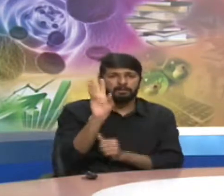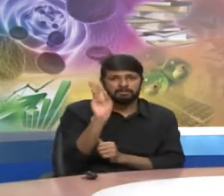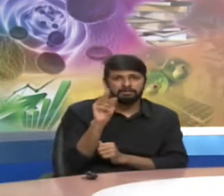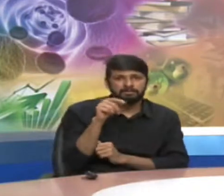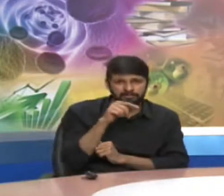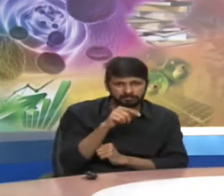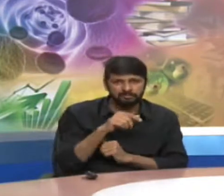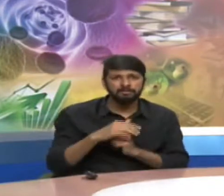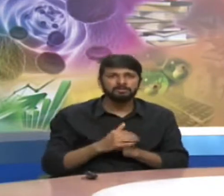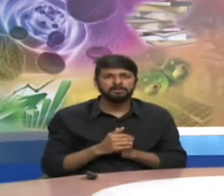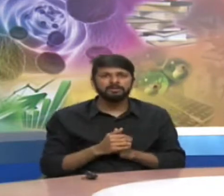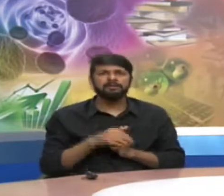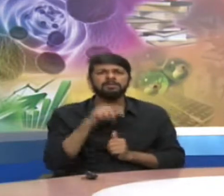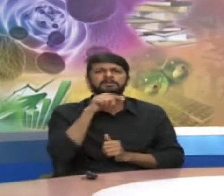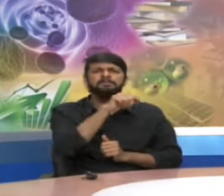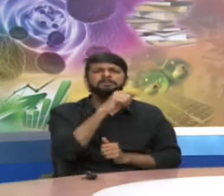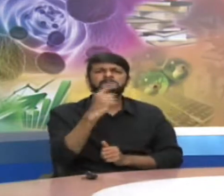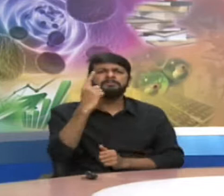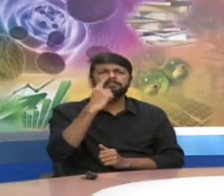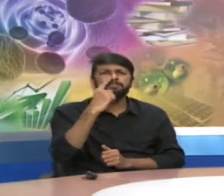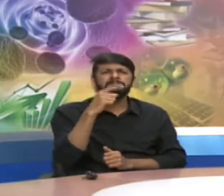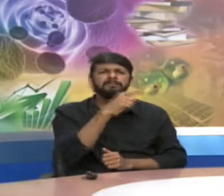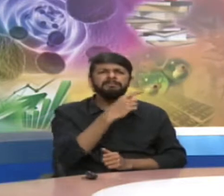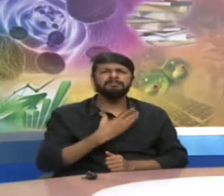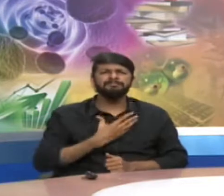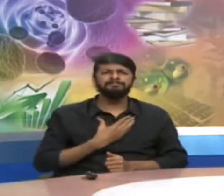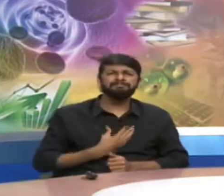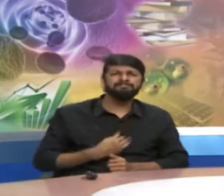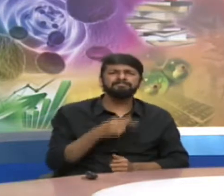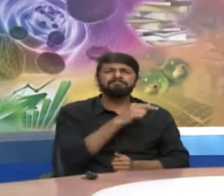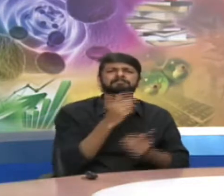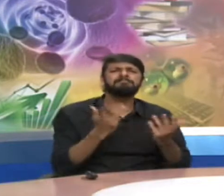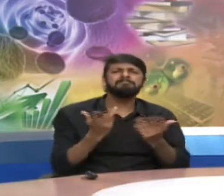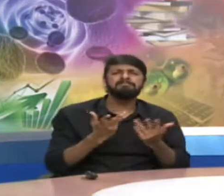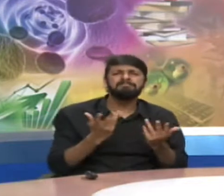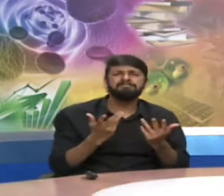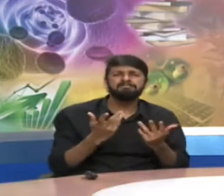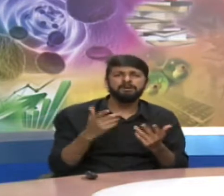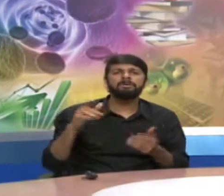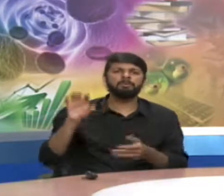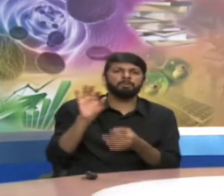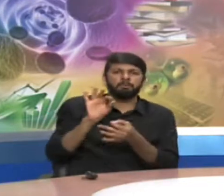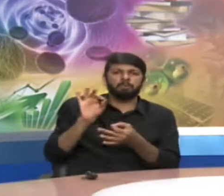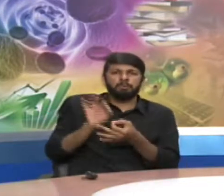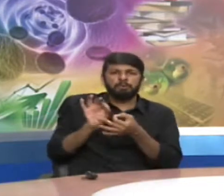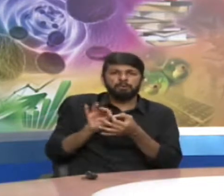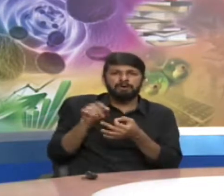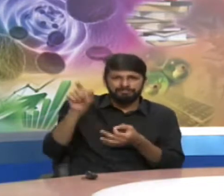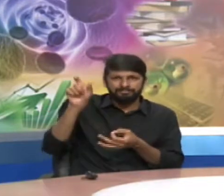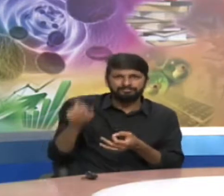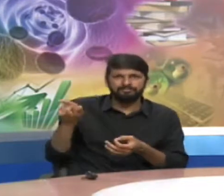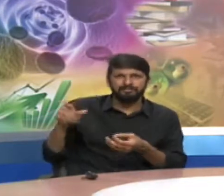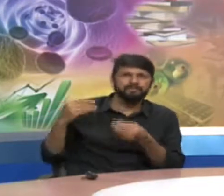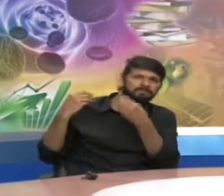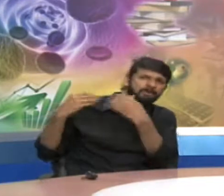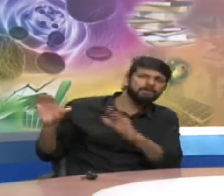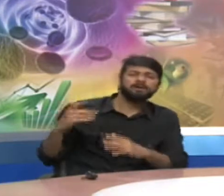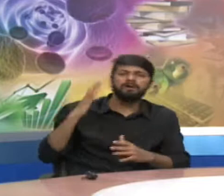Answer 3 is dying of grief because her husband left her.